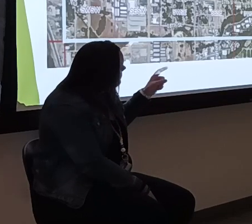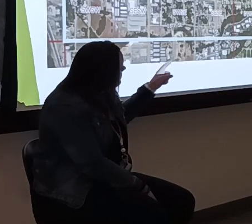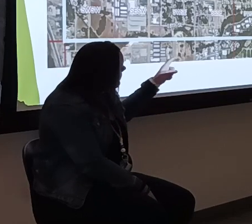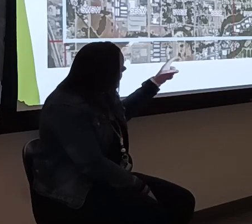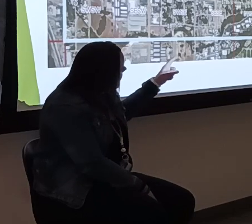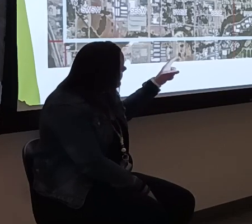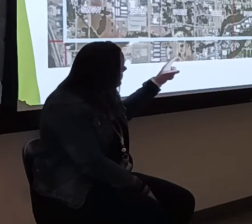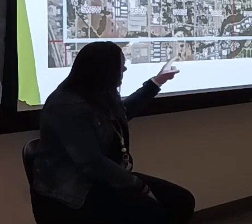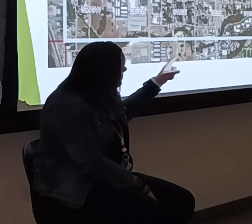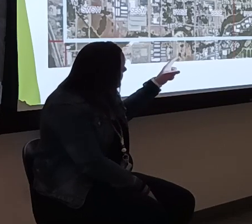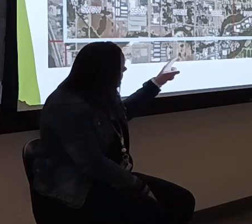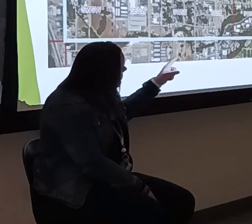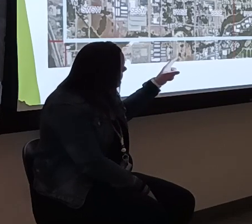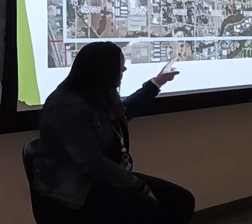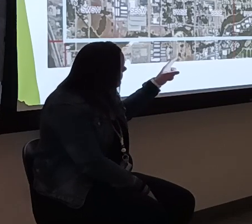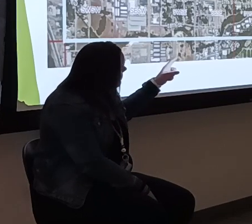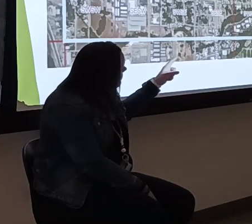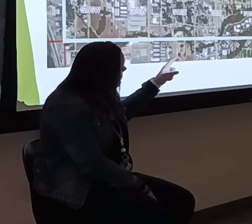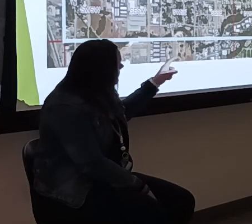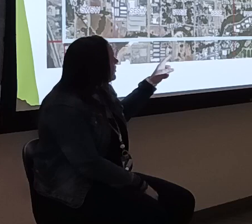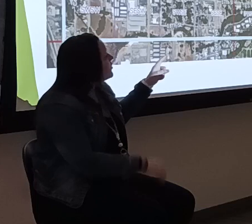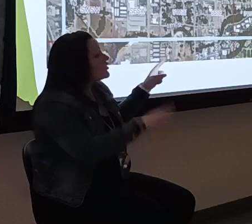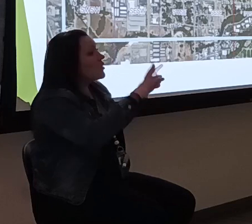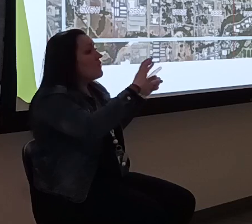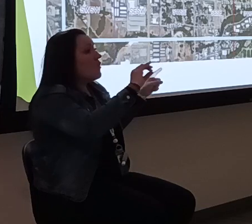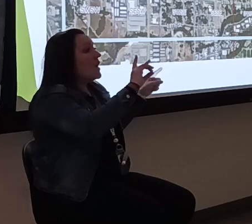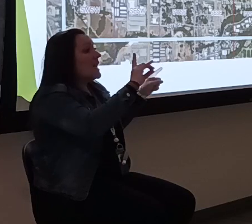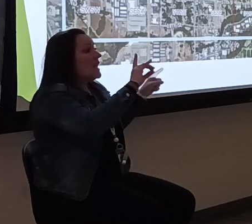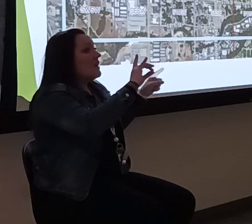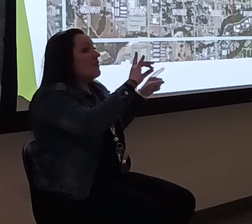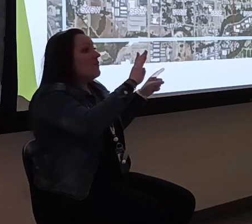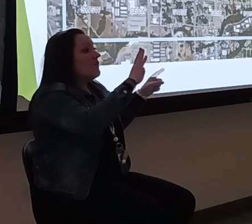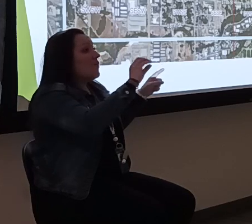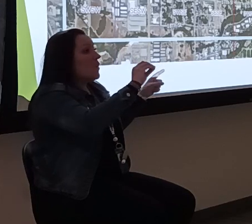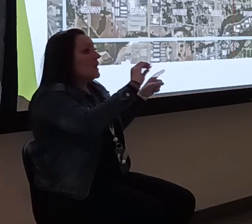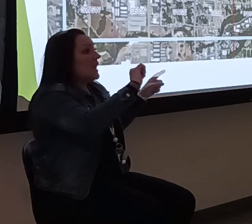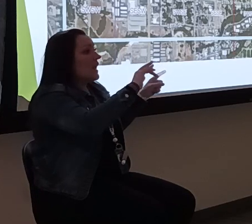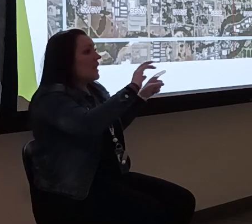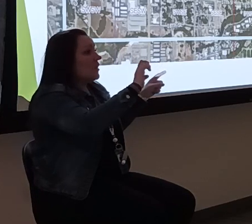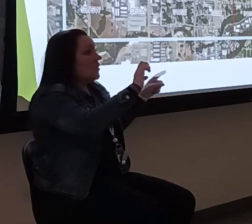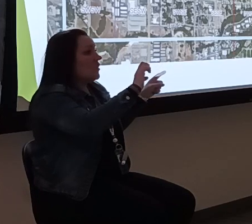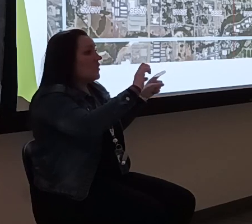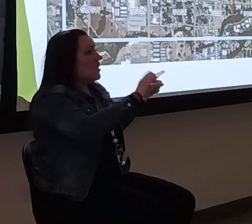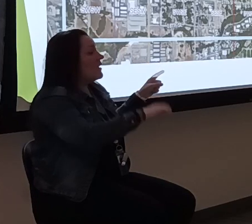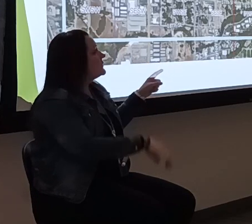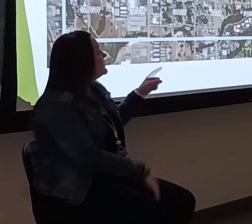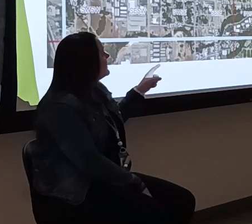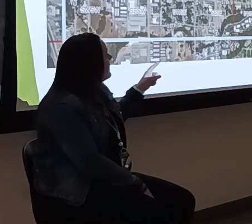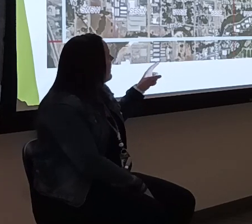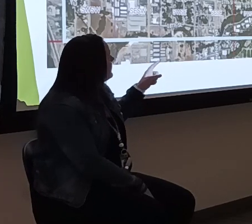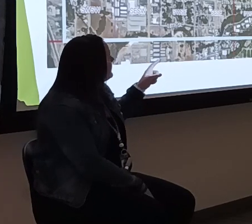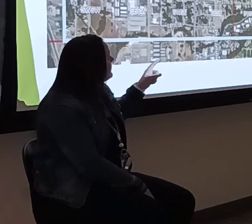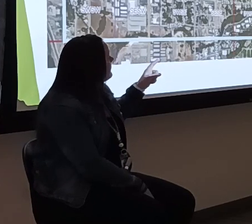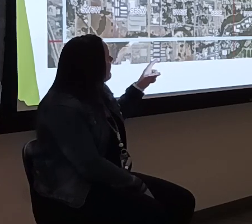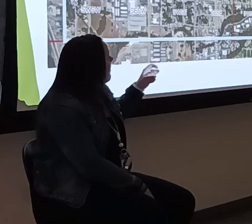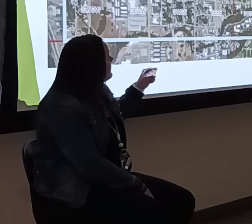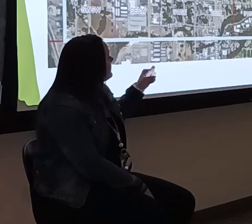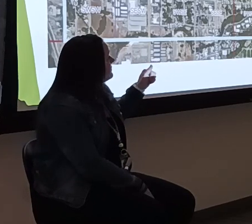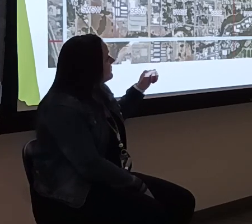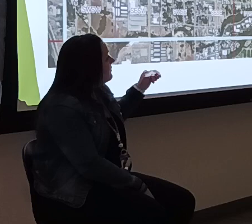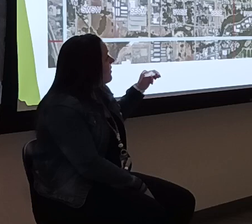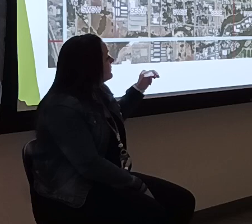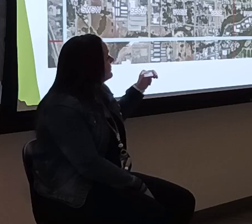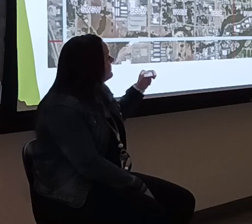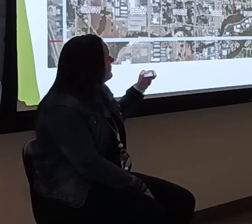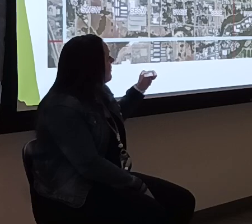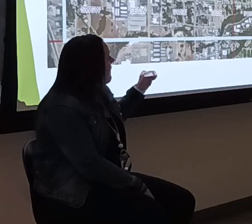water's rediverted. These are the 40-acre tracts of land where the water for Mount Fort number 2 was used.